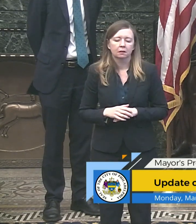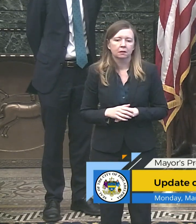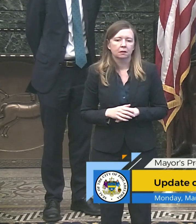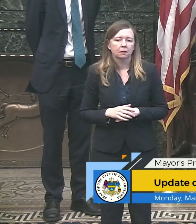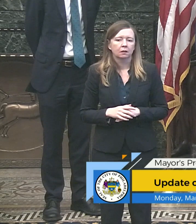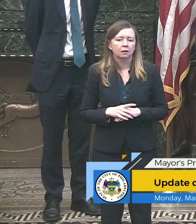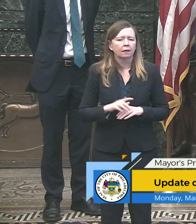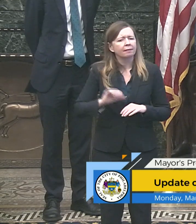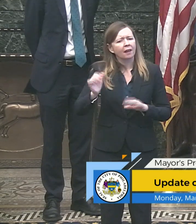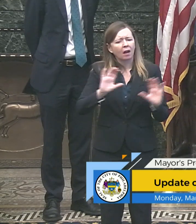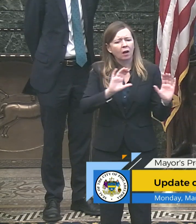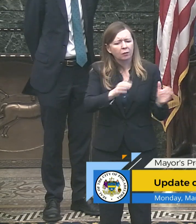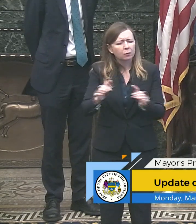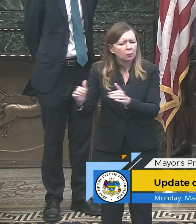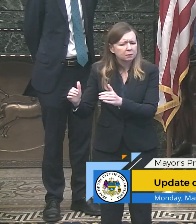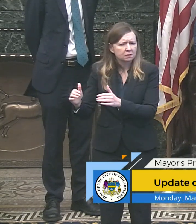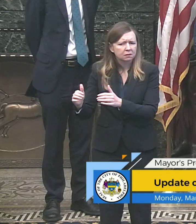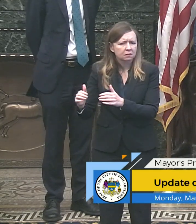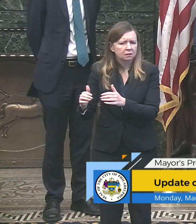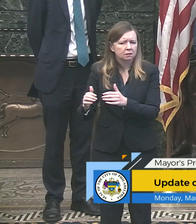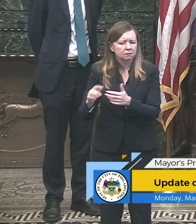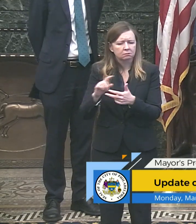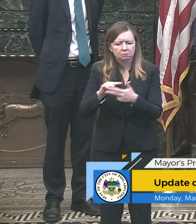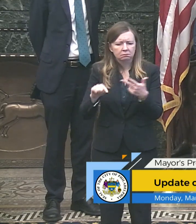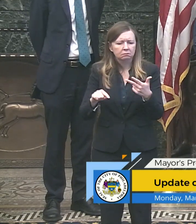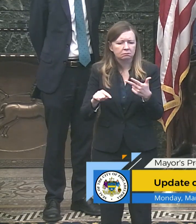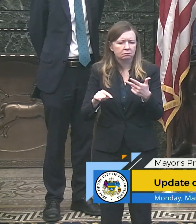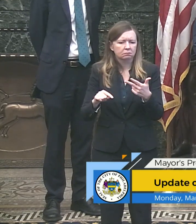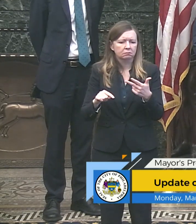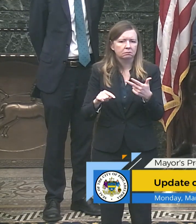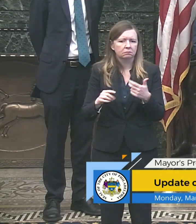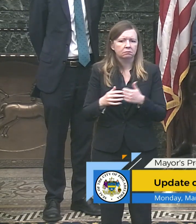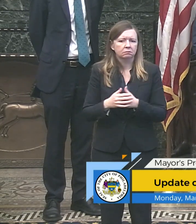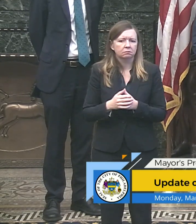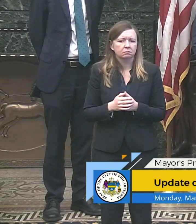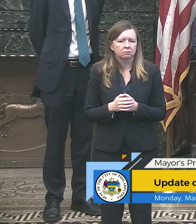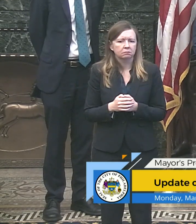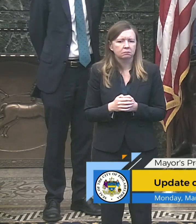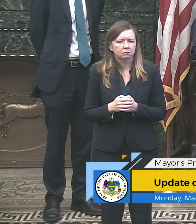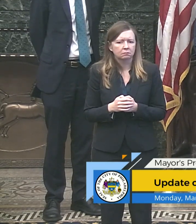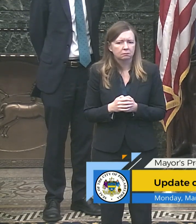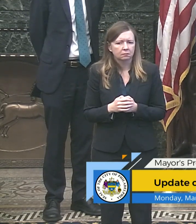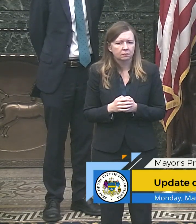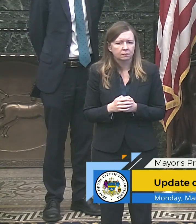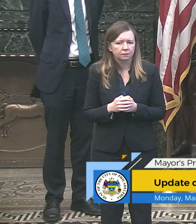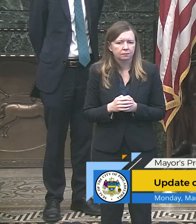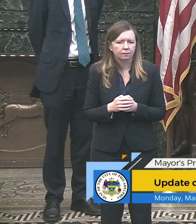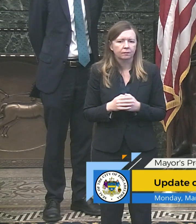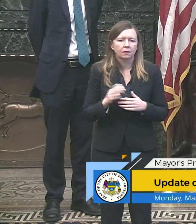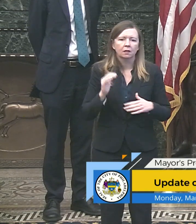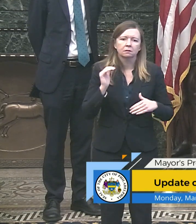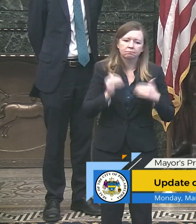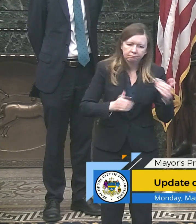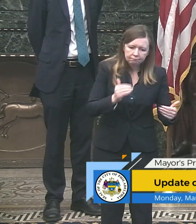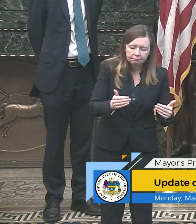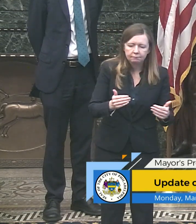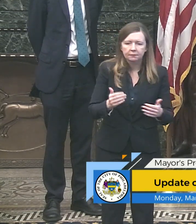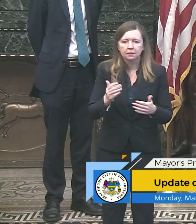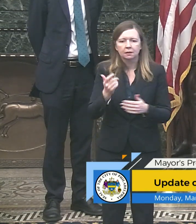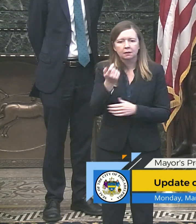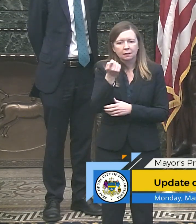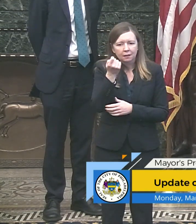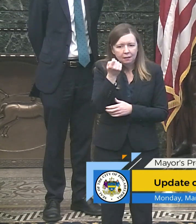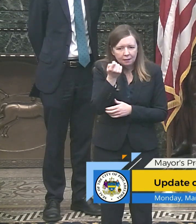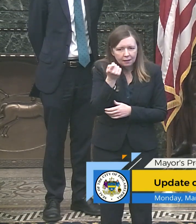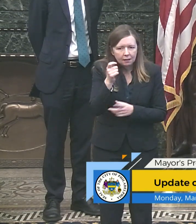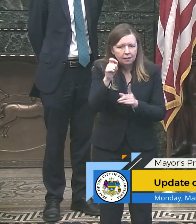other groups? Are you like far along? Is it is there like some little things you're